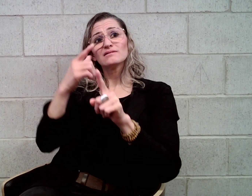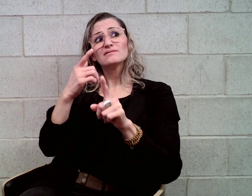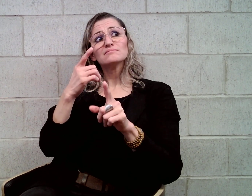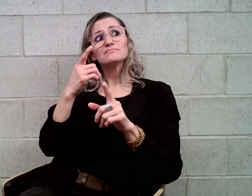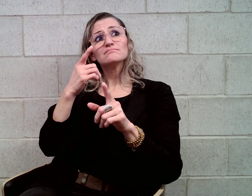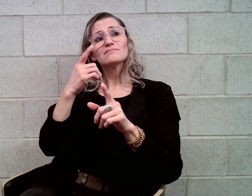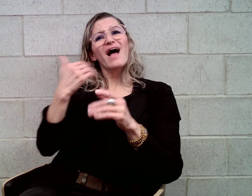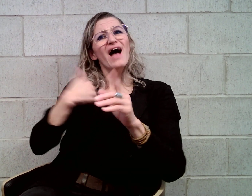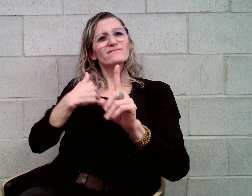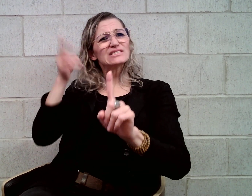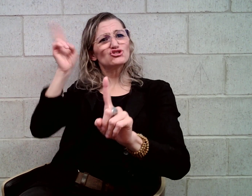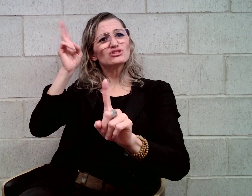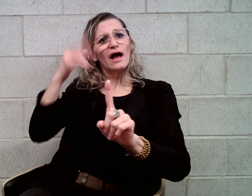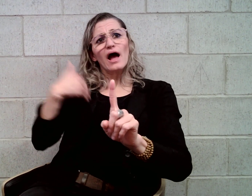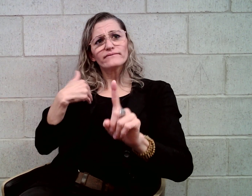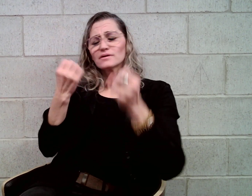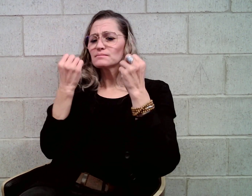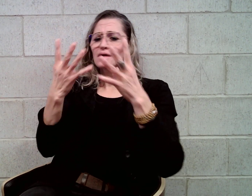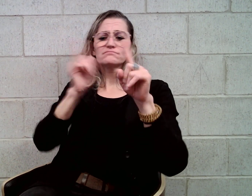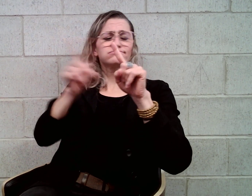And also, it's,